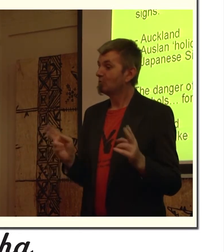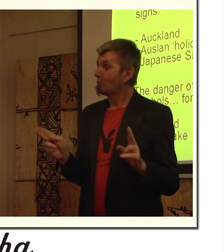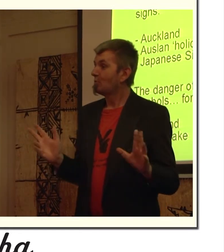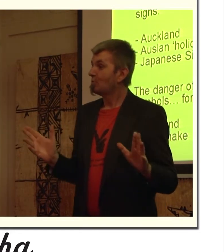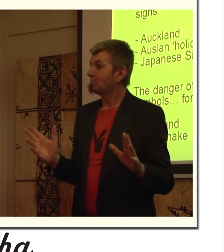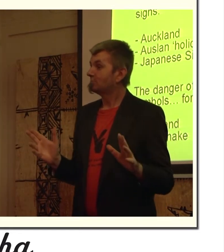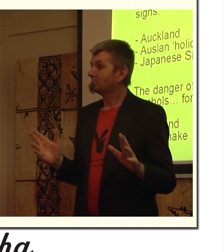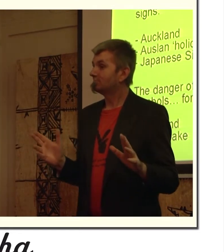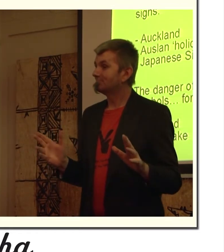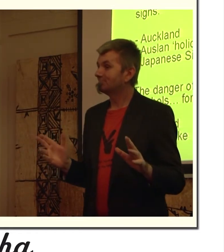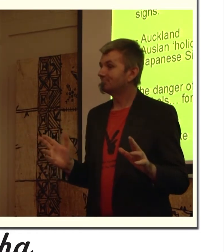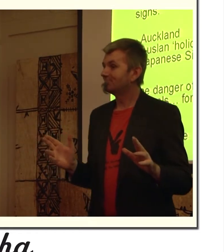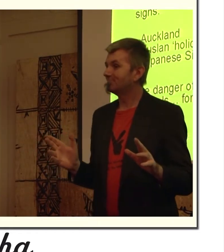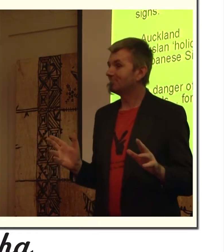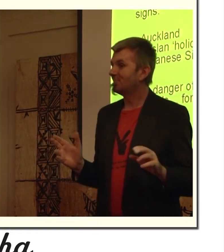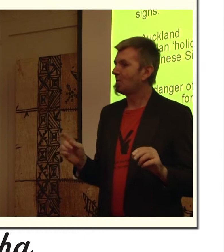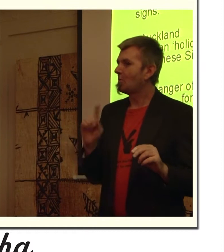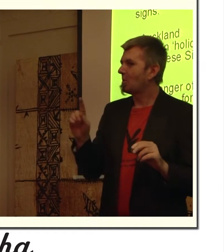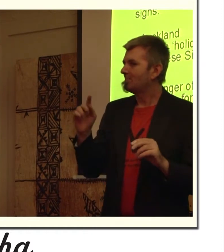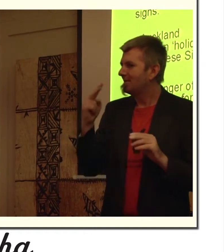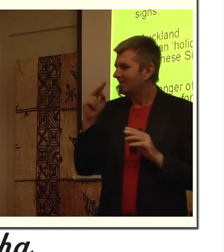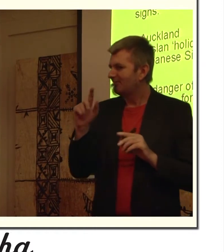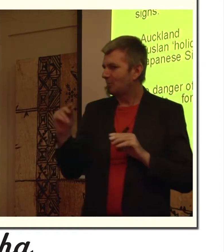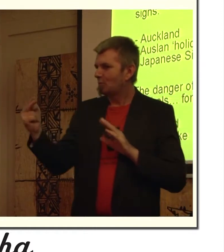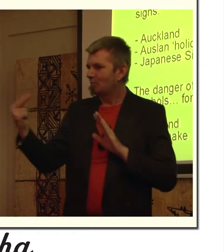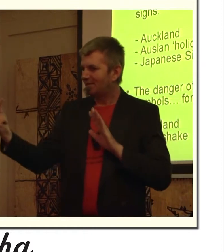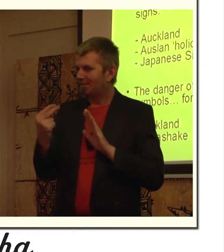And brother and sister, that's their legitimate signs.